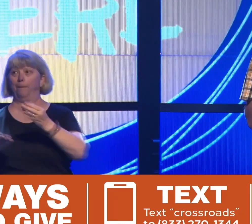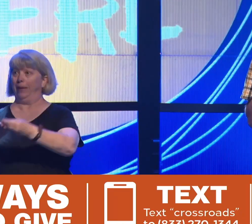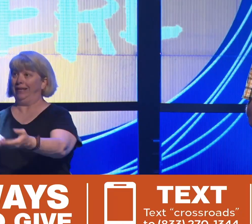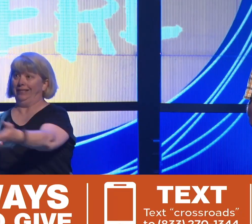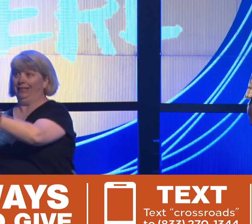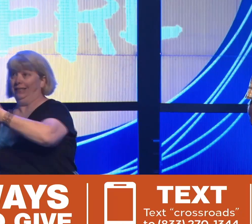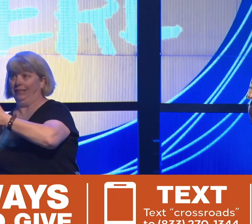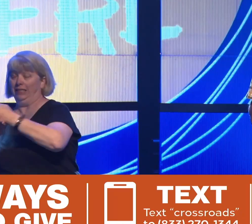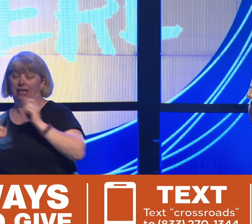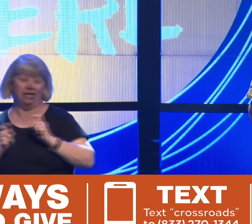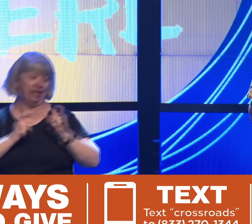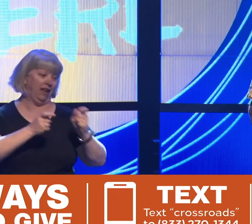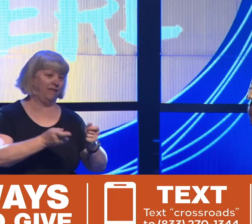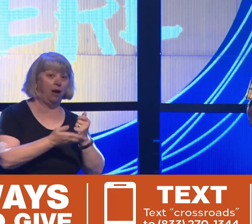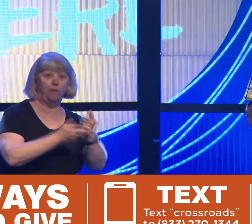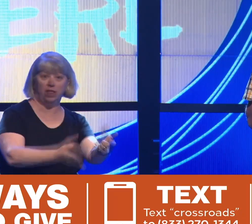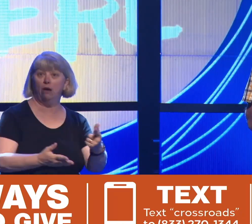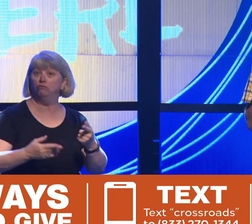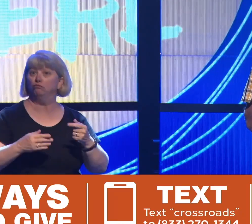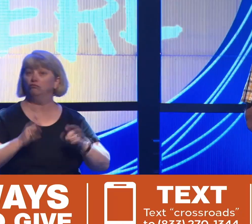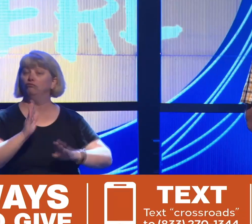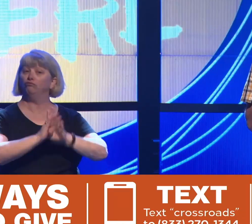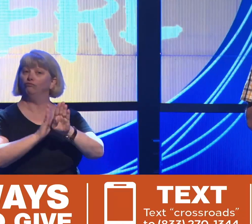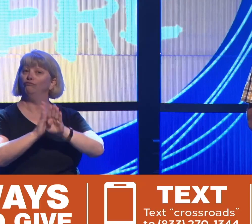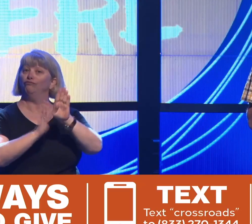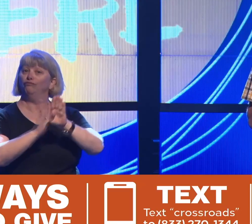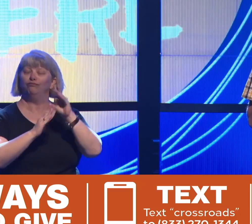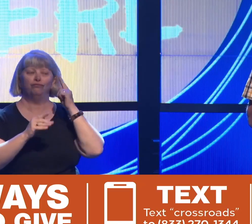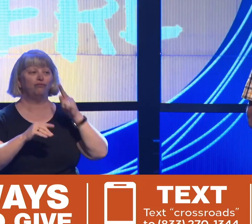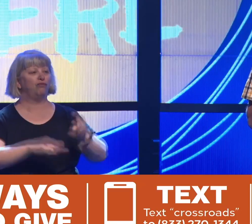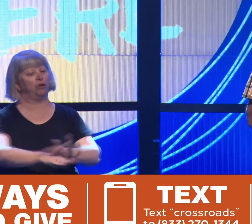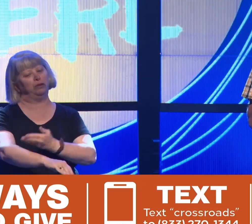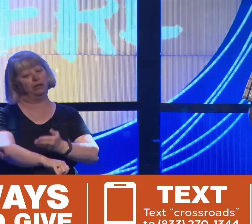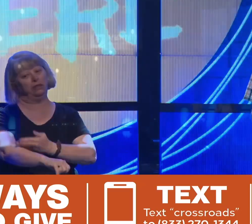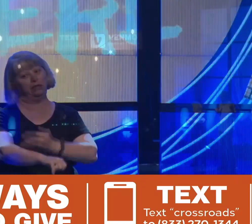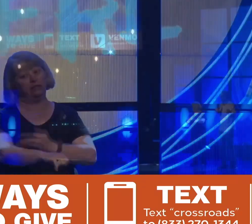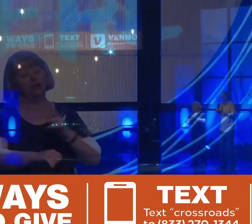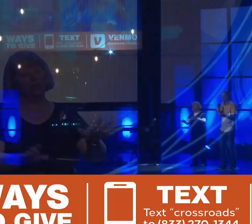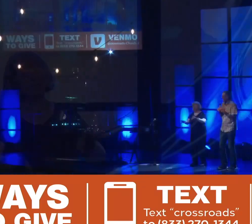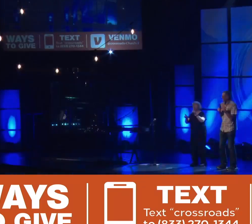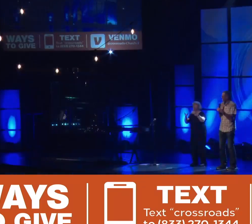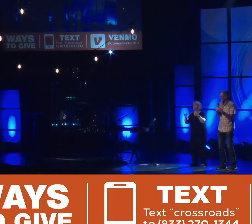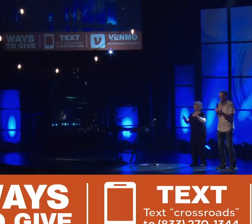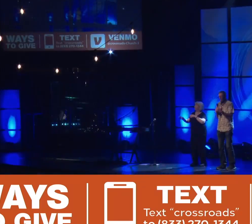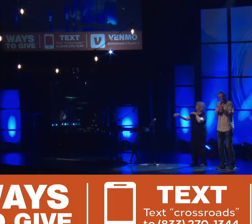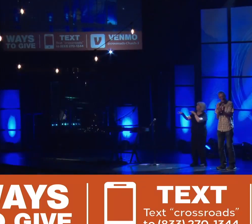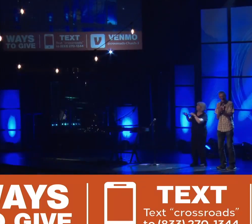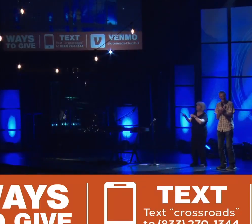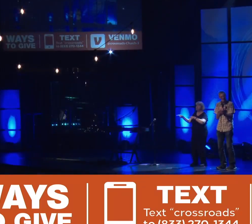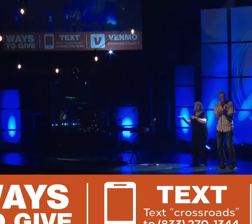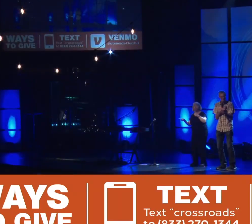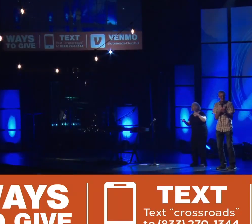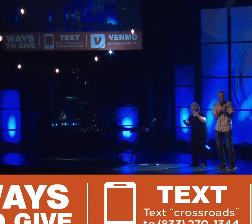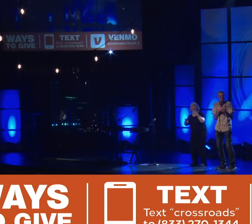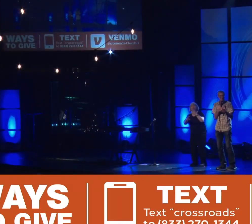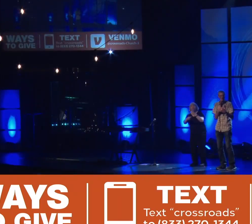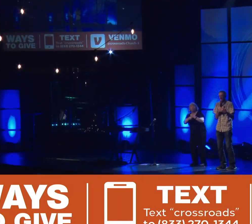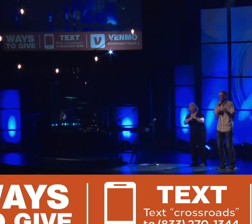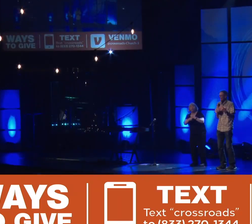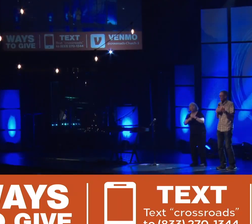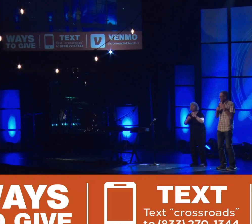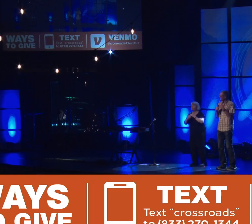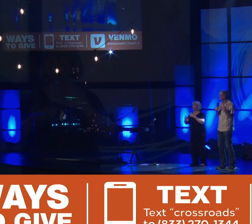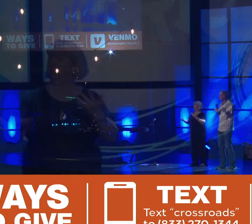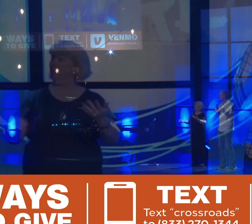Hope goes to help them recover from disasters like that. And so I was explaining this to him, and I could tell he was really engaging with this stuff.